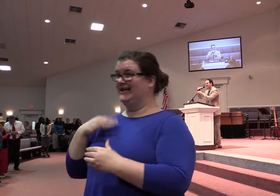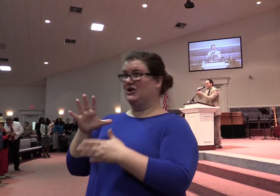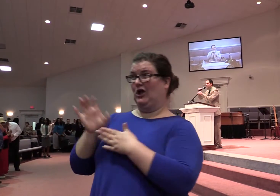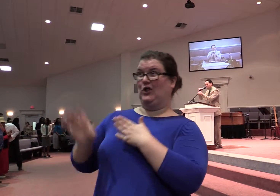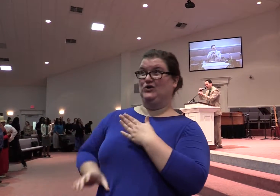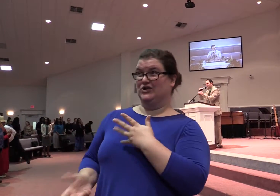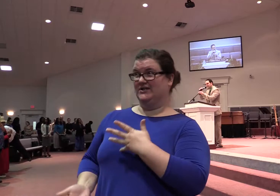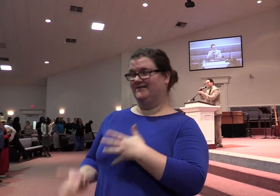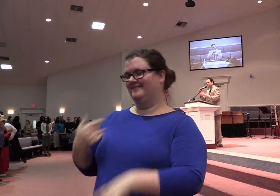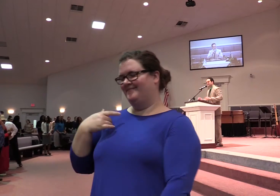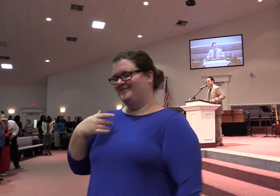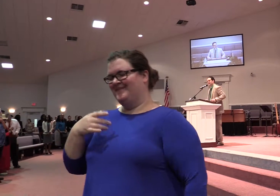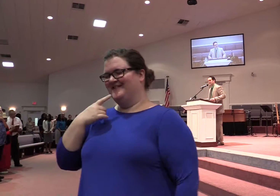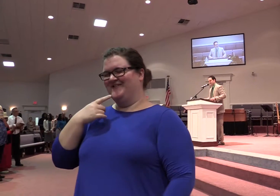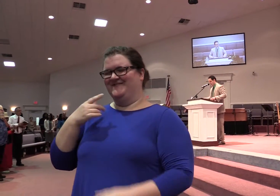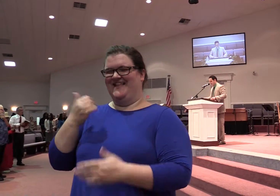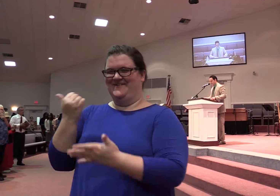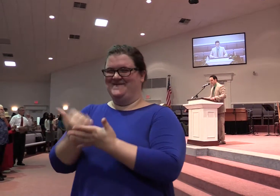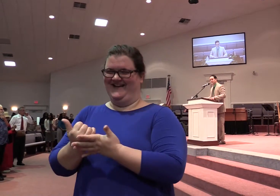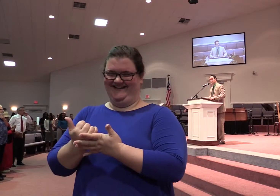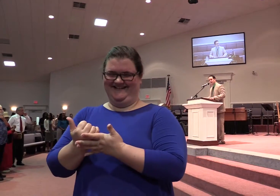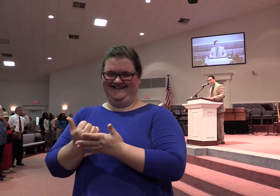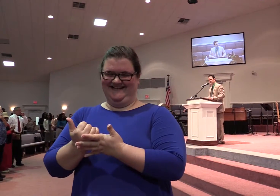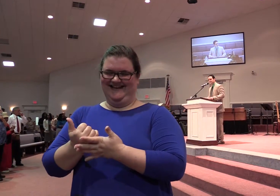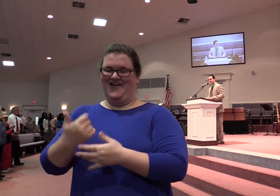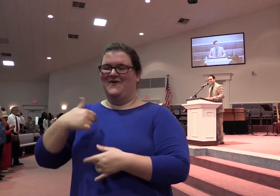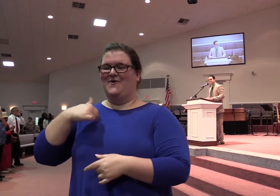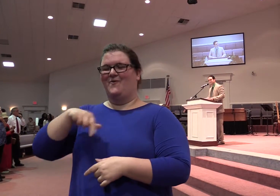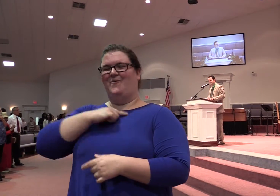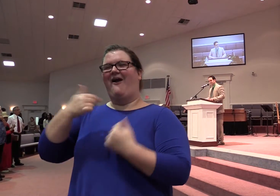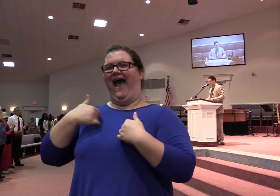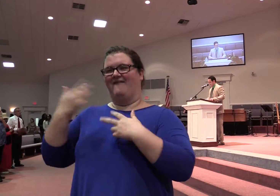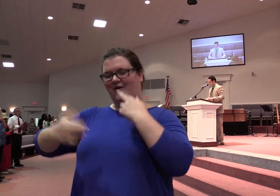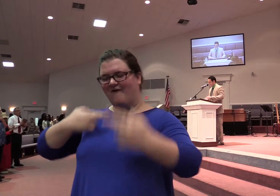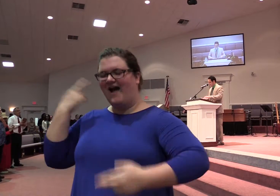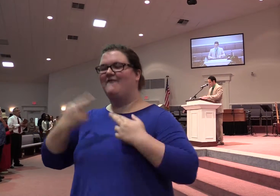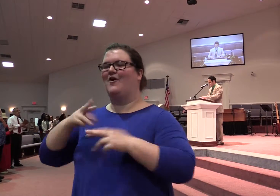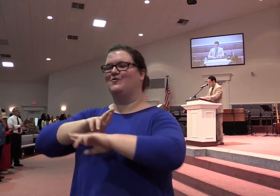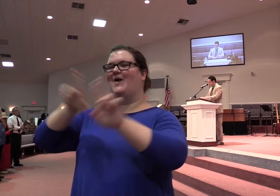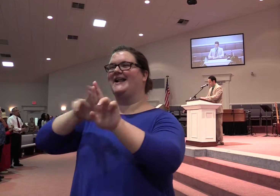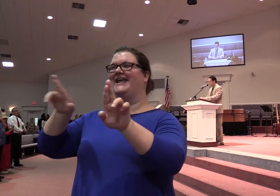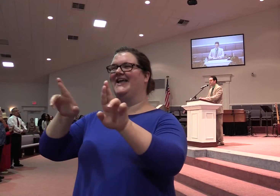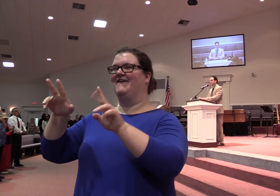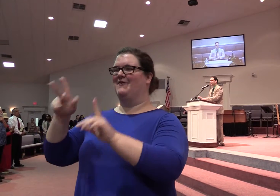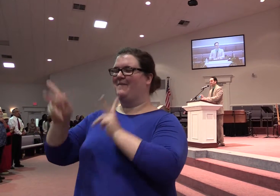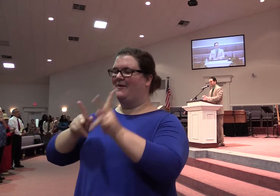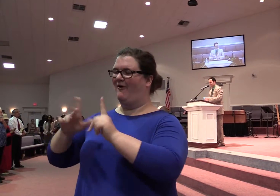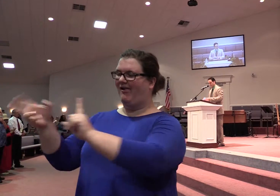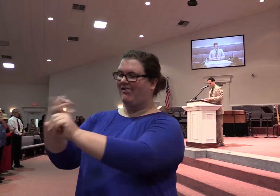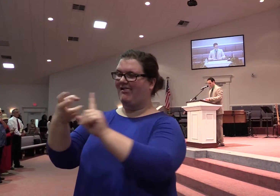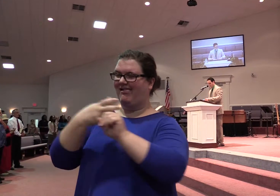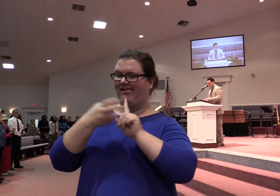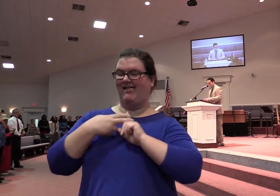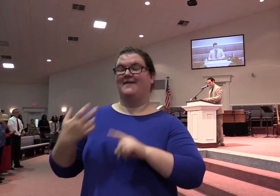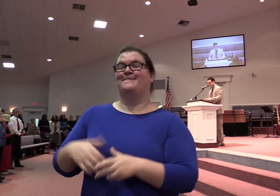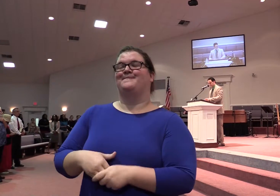We are having revival. Amen. Are you ready for the harvest? Amen. This is the year to equip the saints for